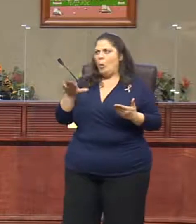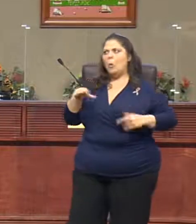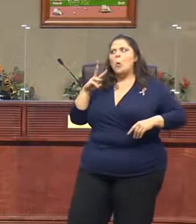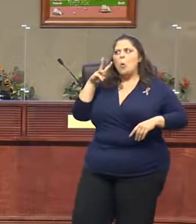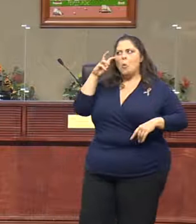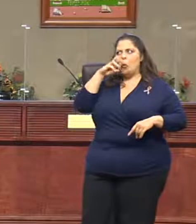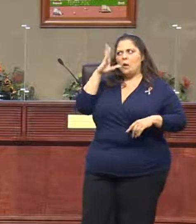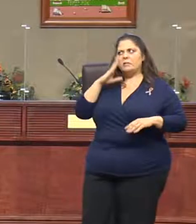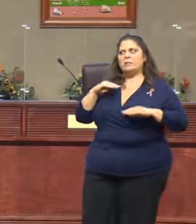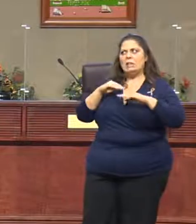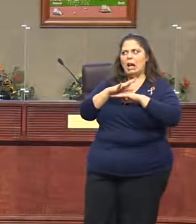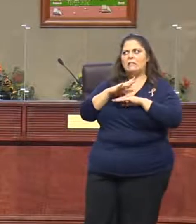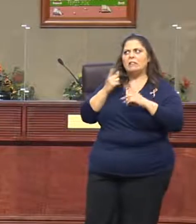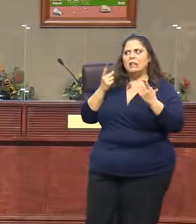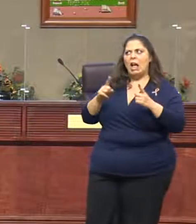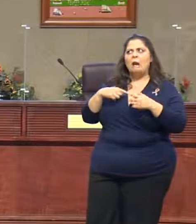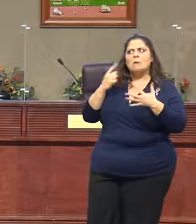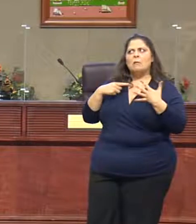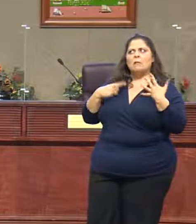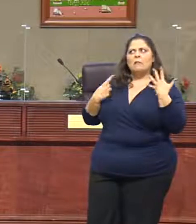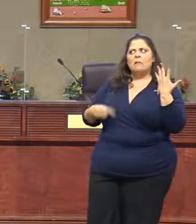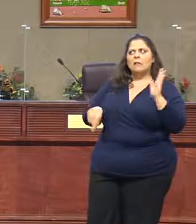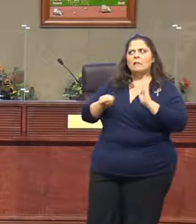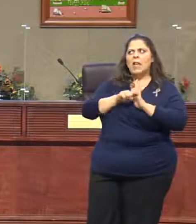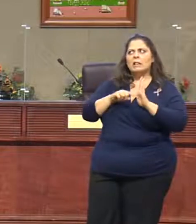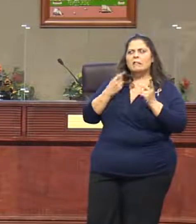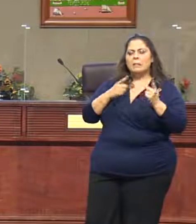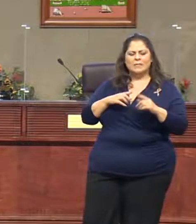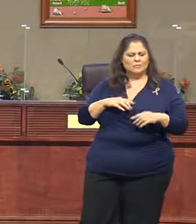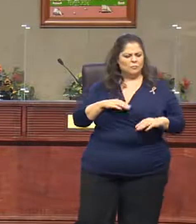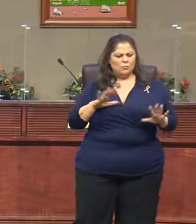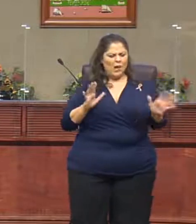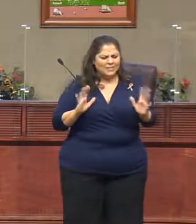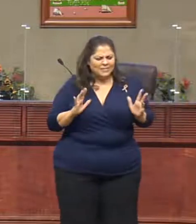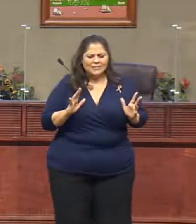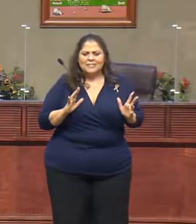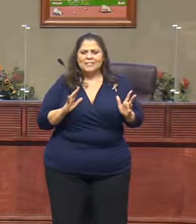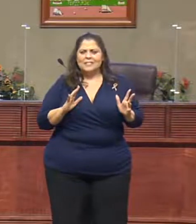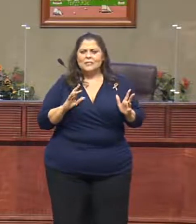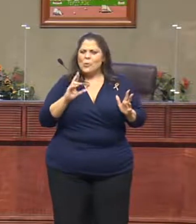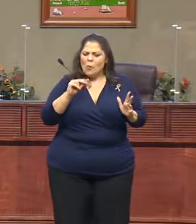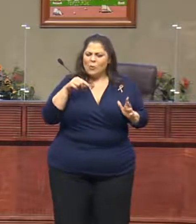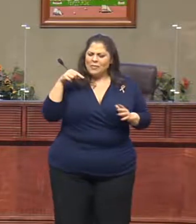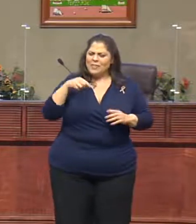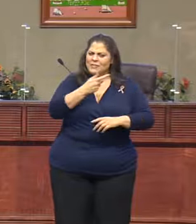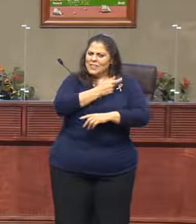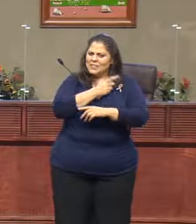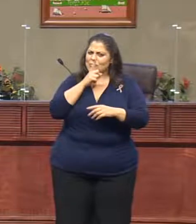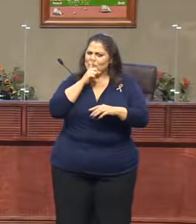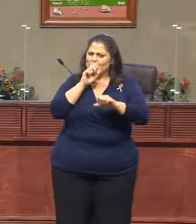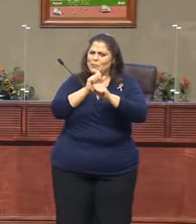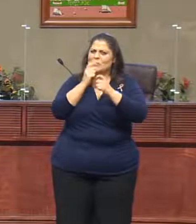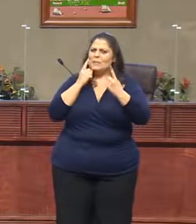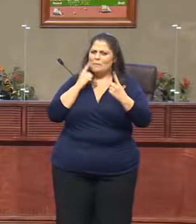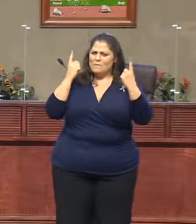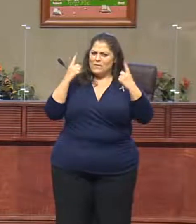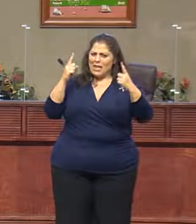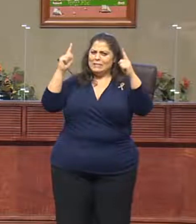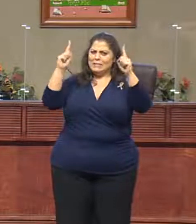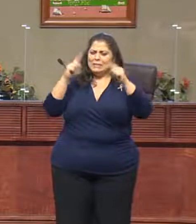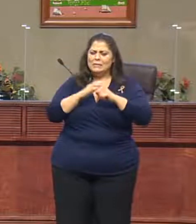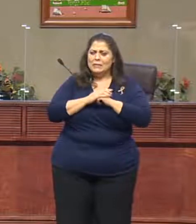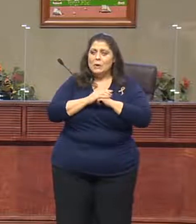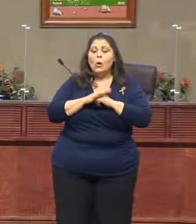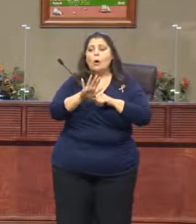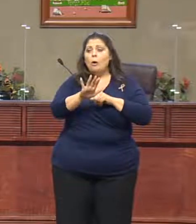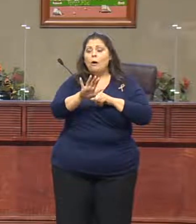effects. This, as the mayor said, this vaccine is very, very effective. This vaccine, they do have